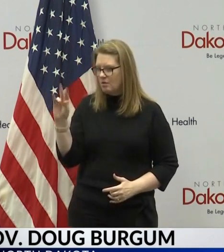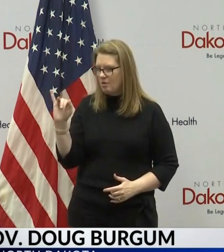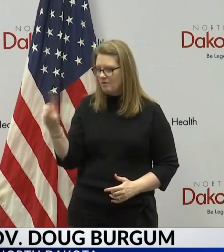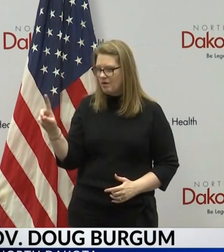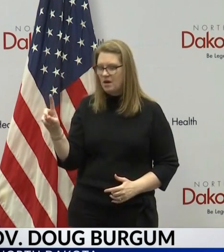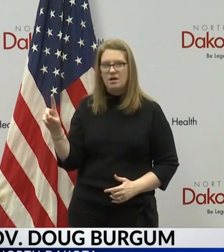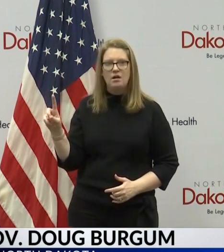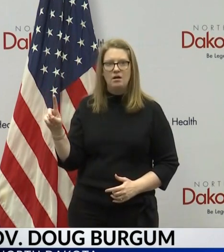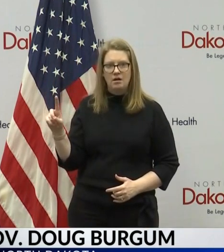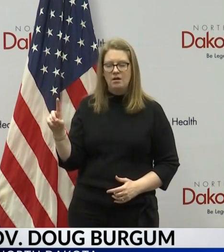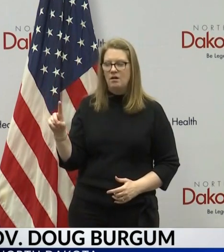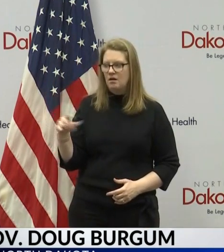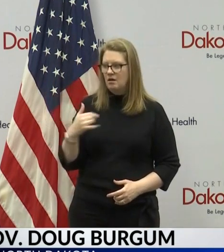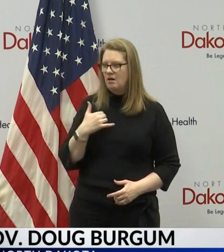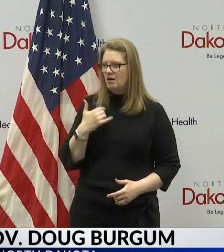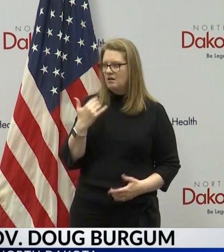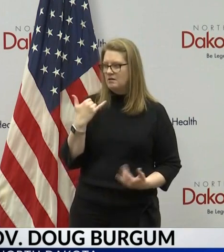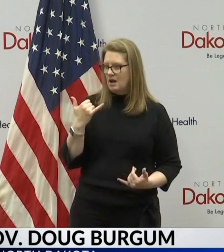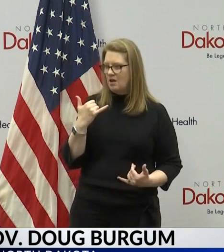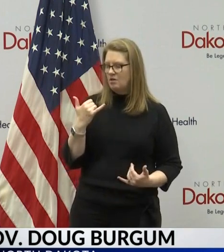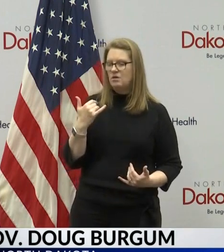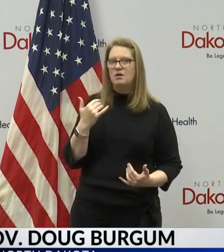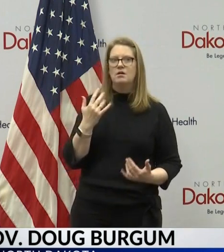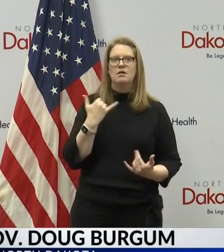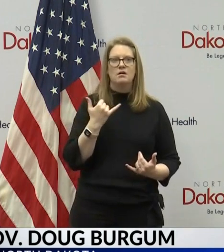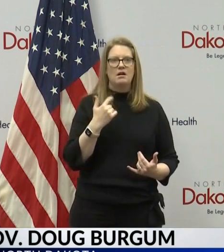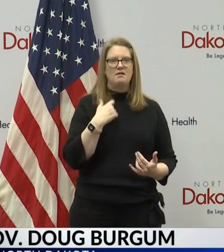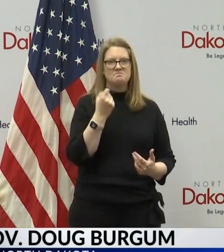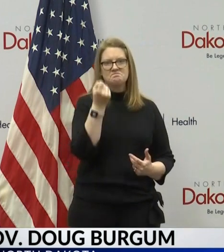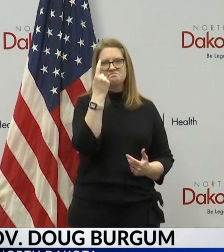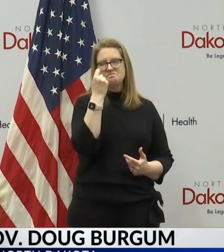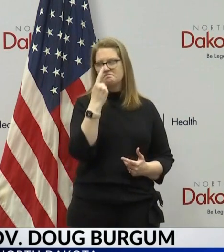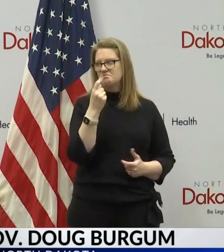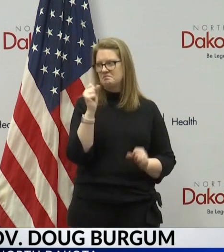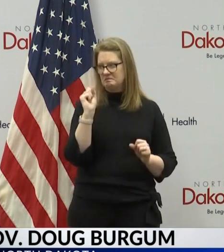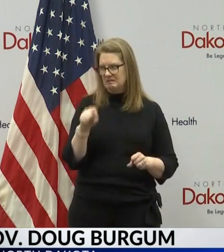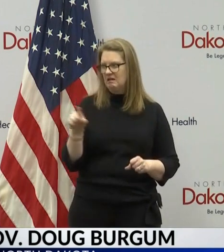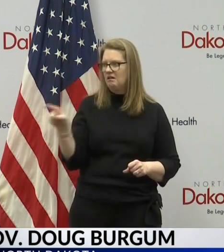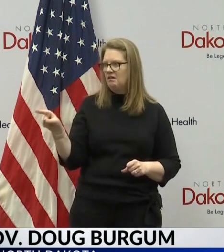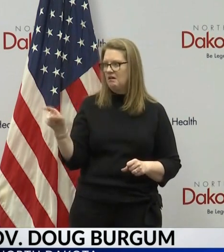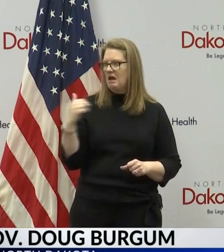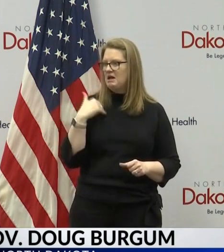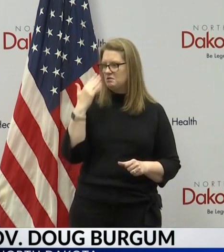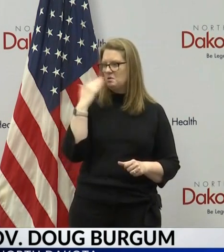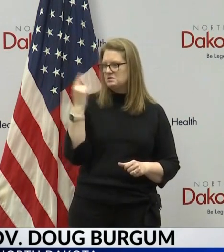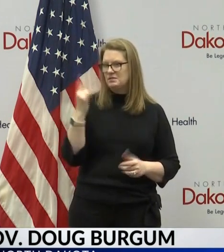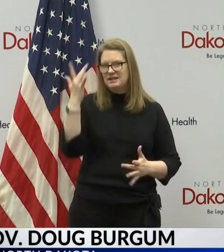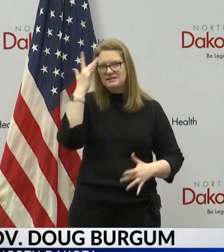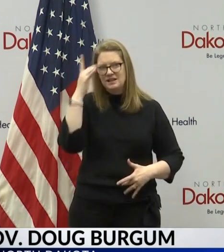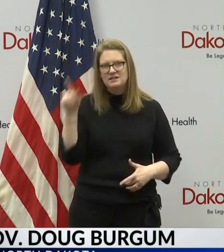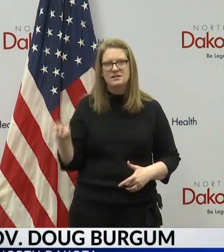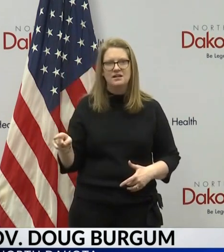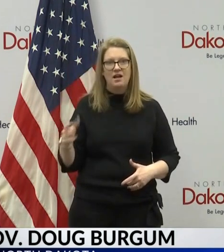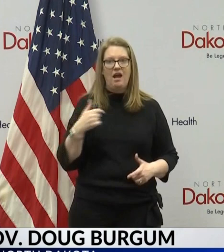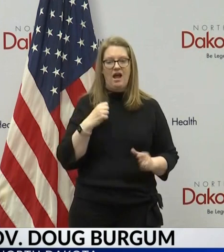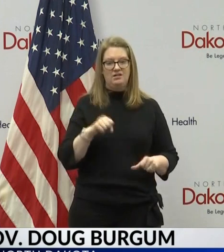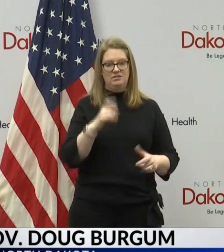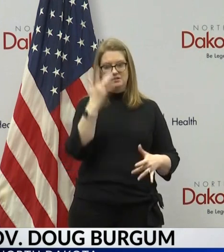how fatal this can be. And so therefore, I think that we've, getting over time, what you will see